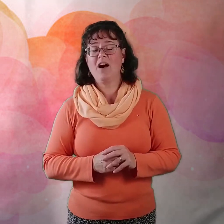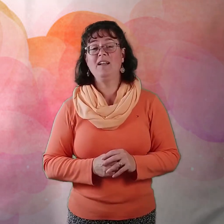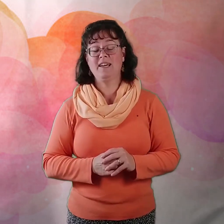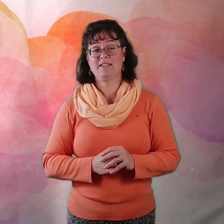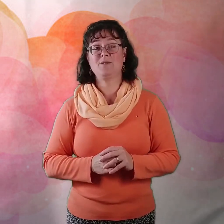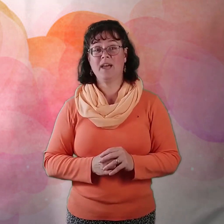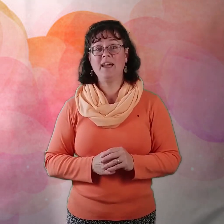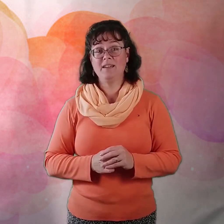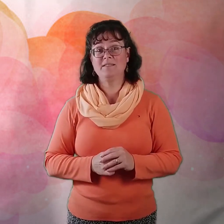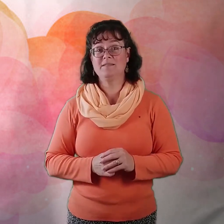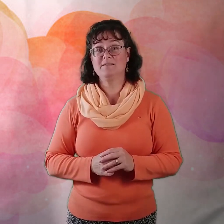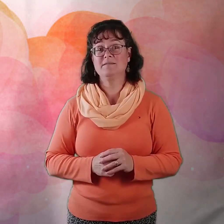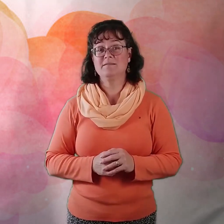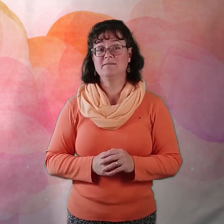call us, okay?